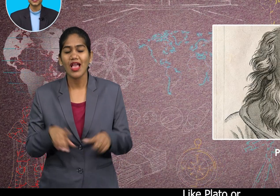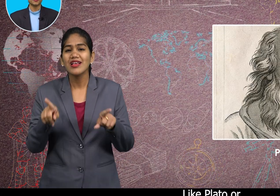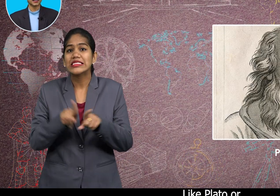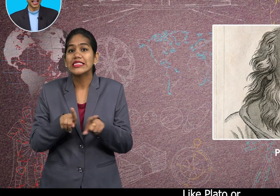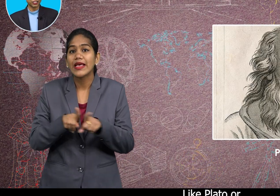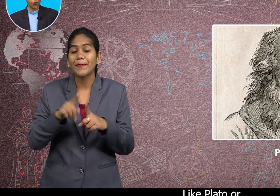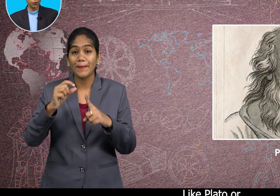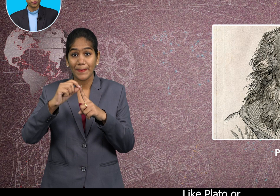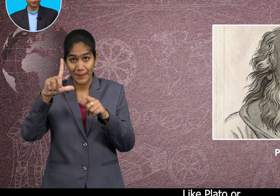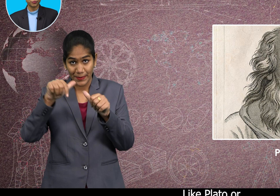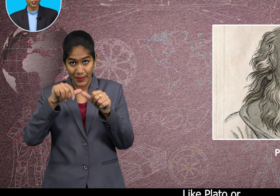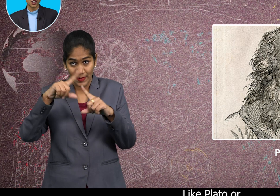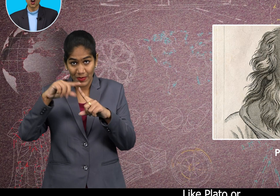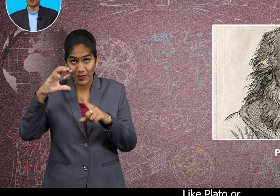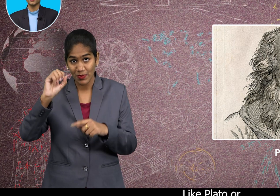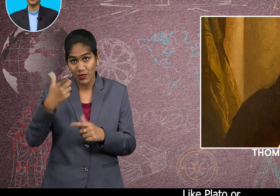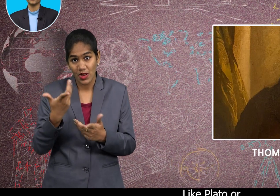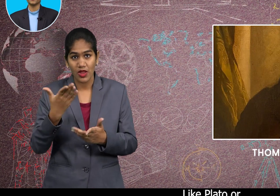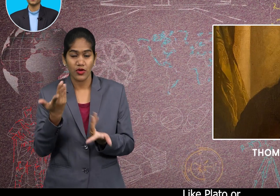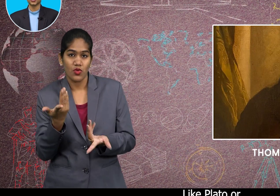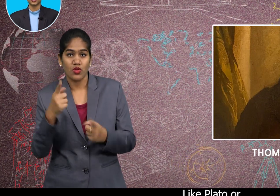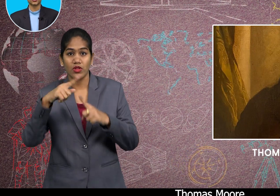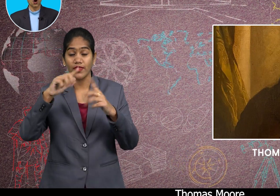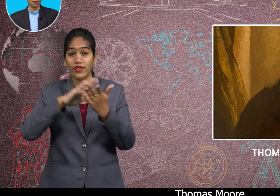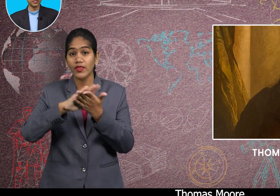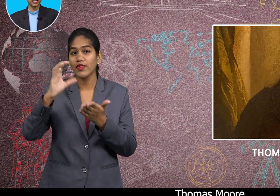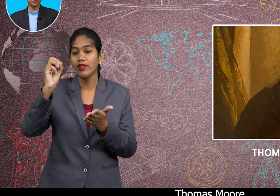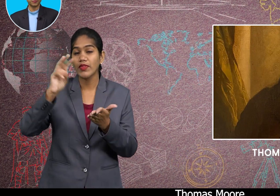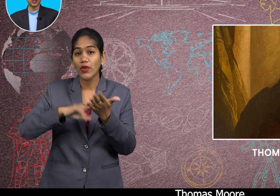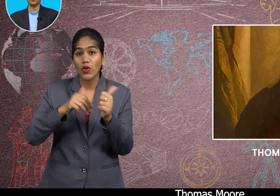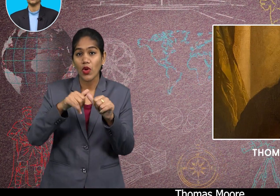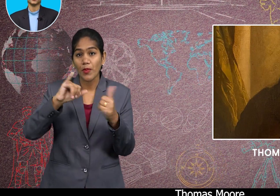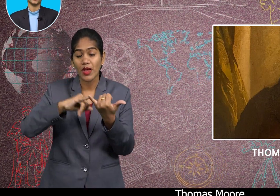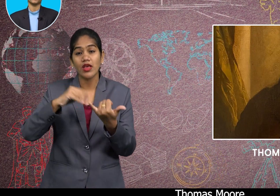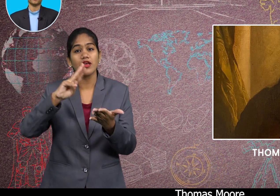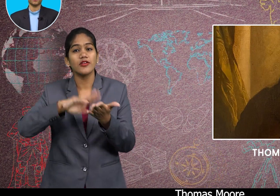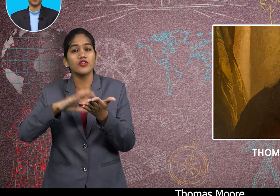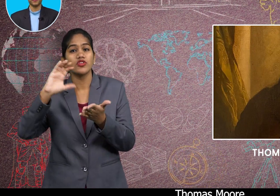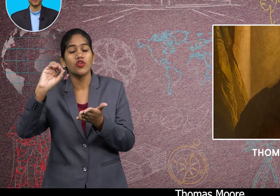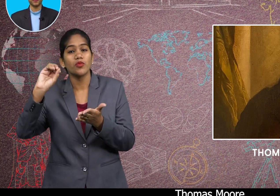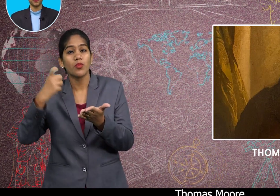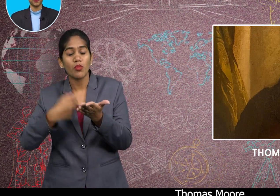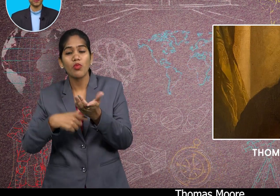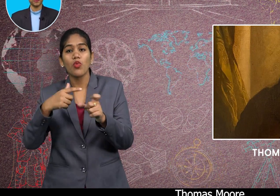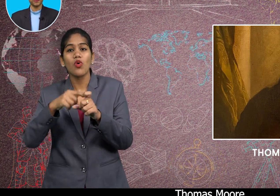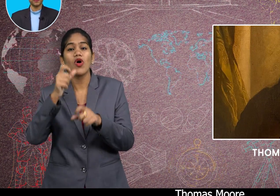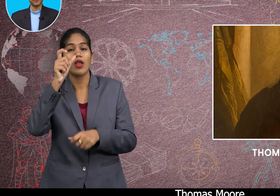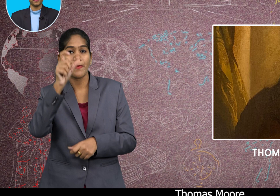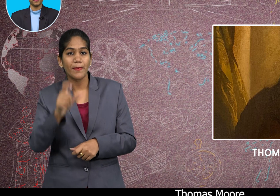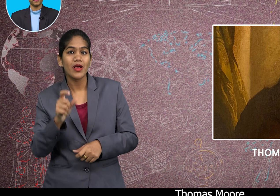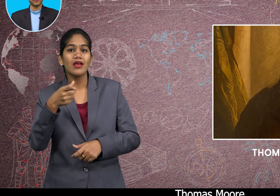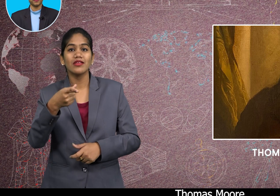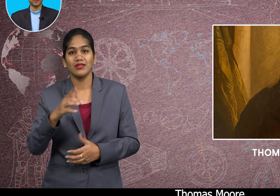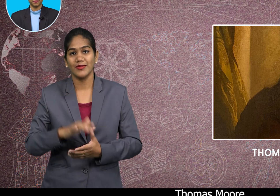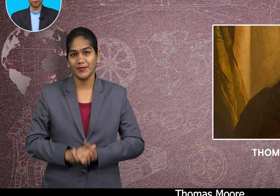Like Plato or Thomas More.